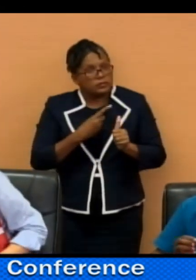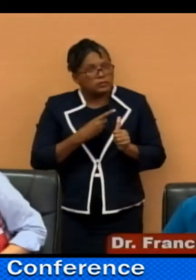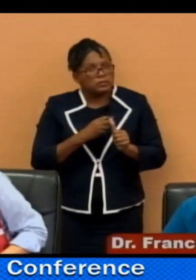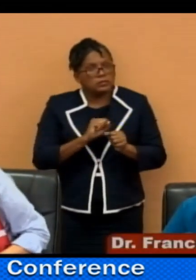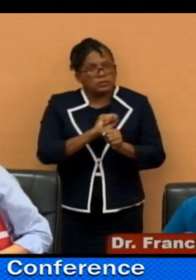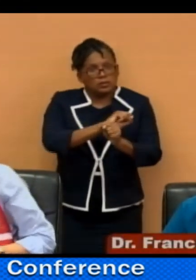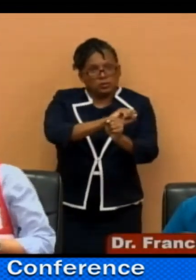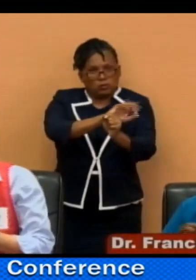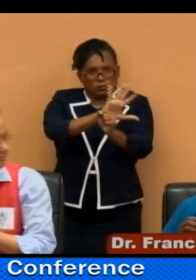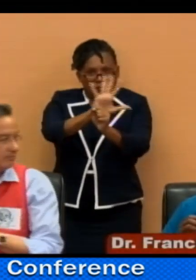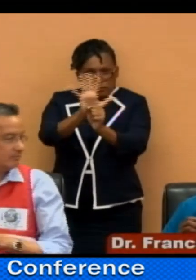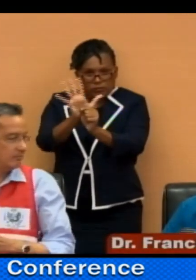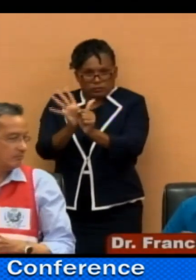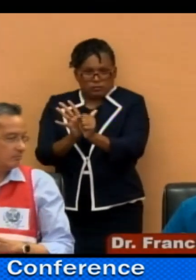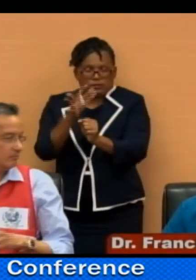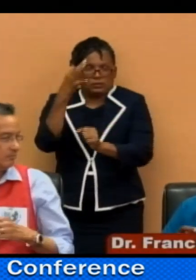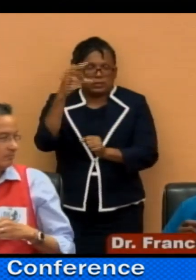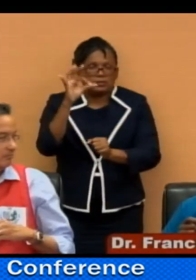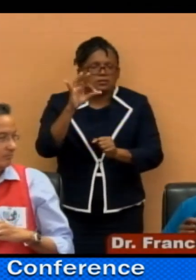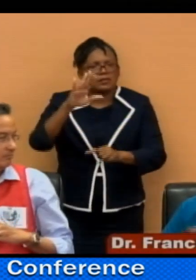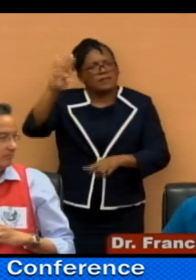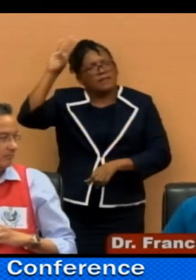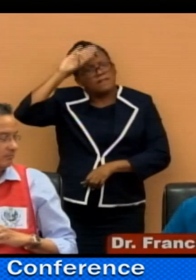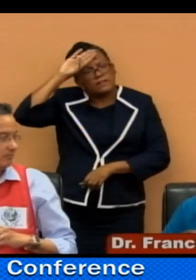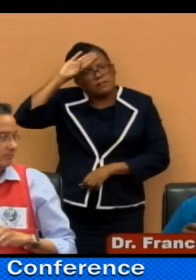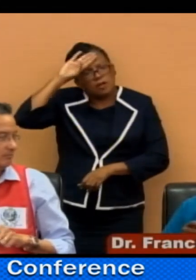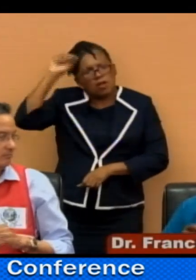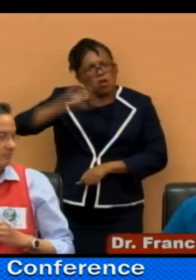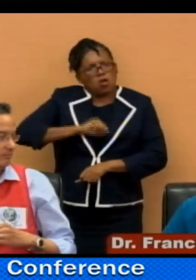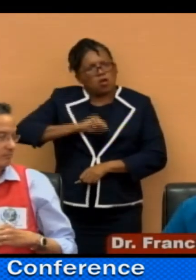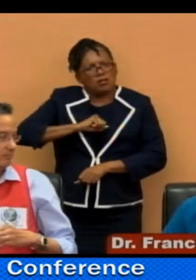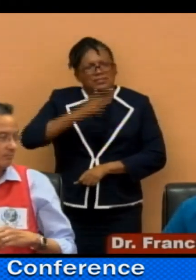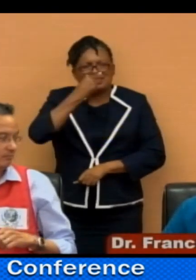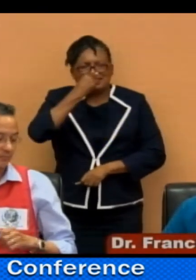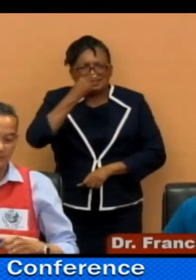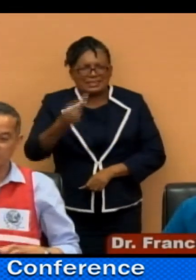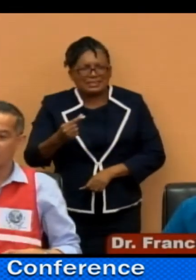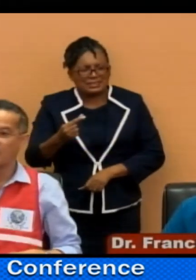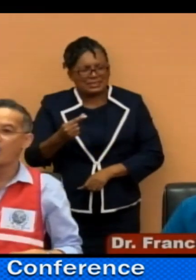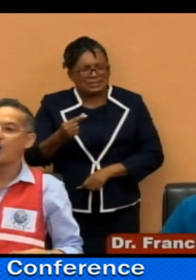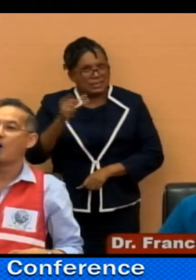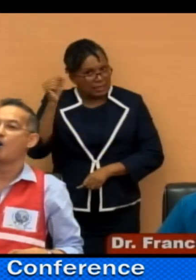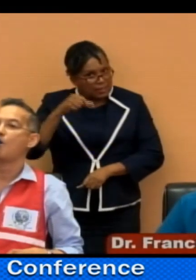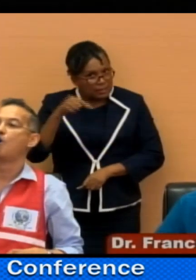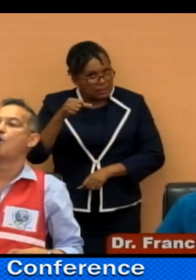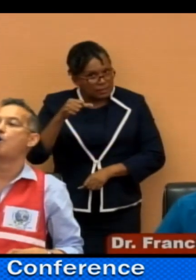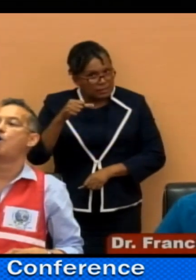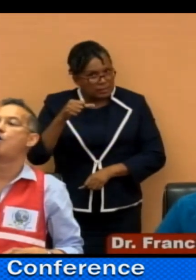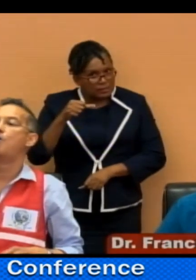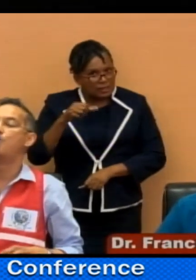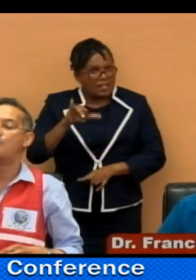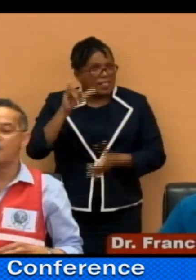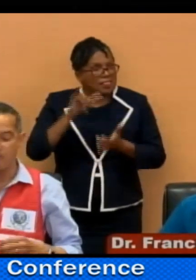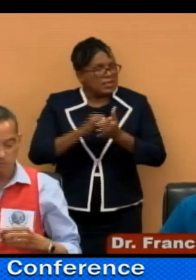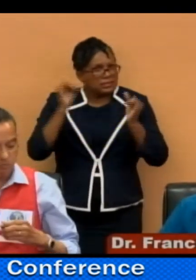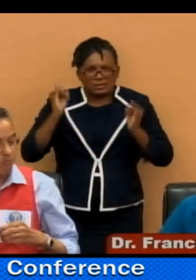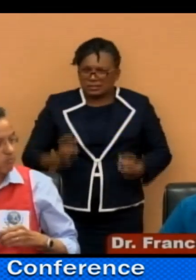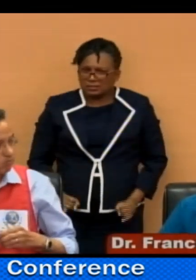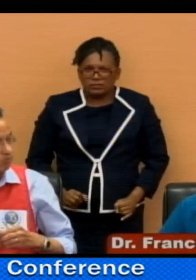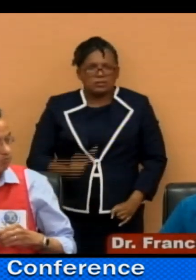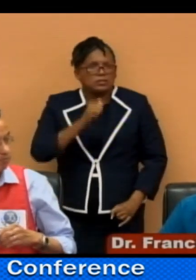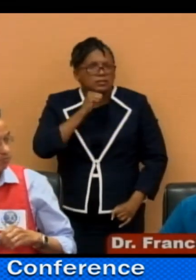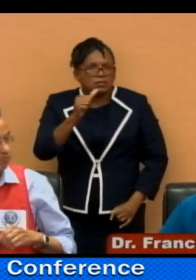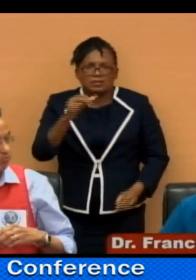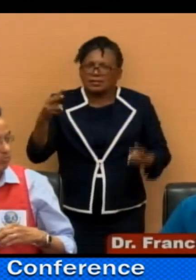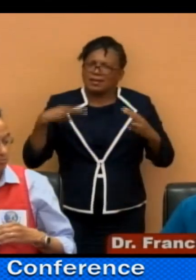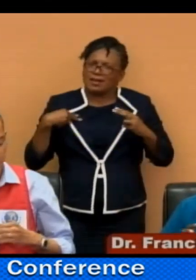COVID-19 is spread by fever, coughing, and sneezing, yeah? The individual were not having those symptoms at that